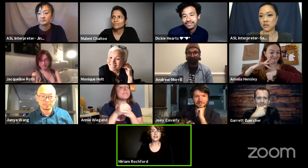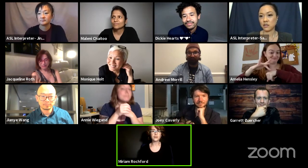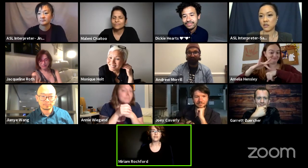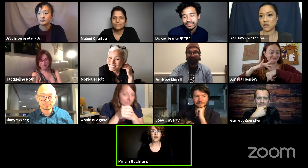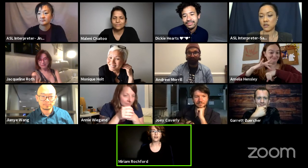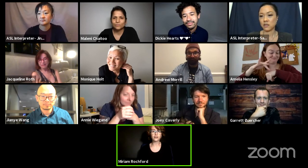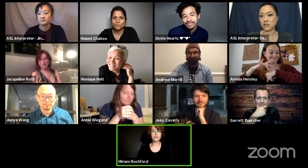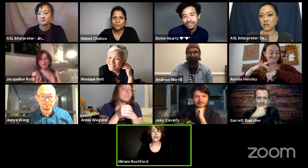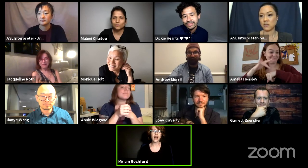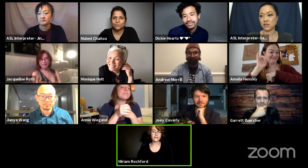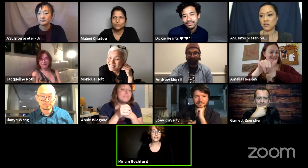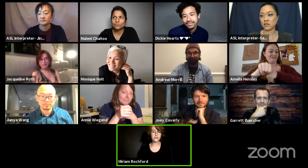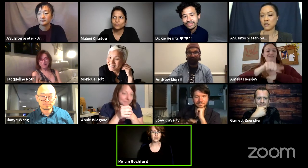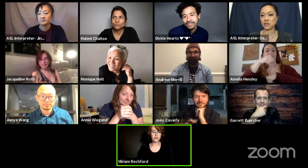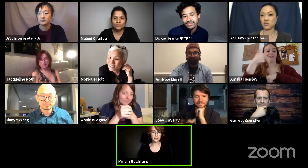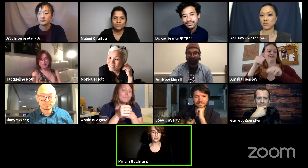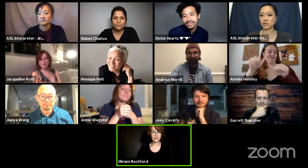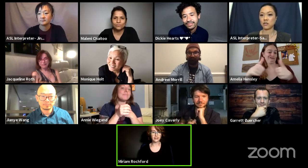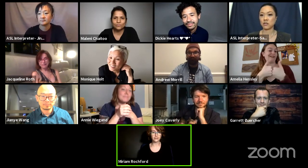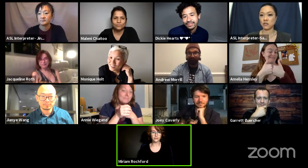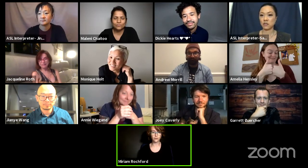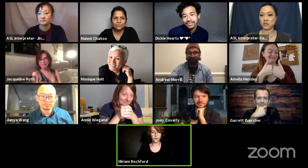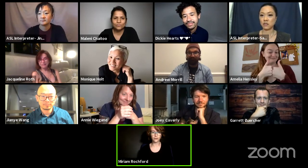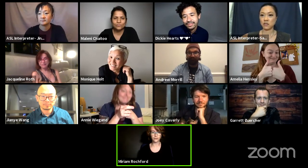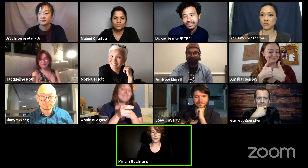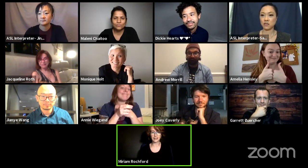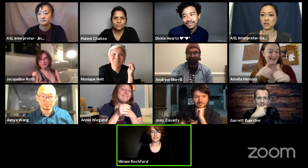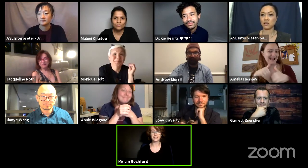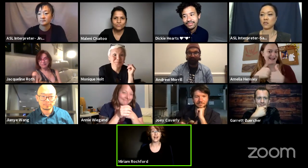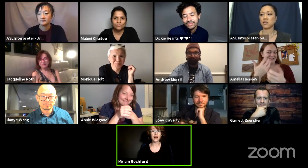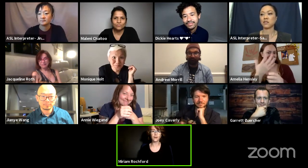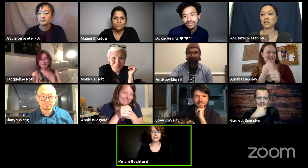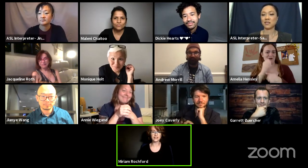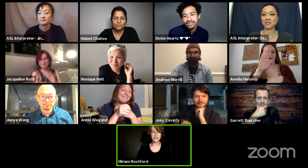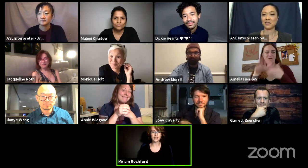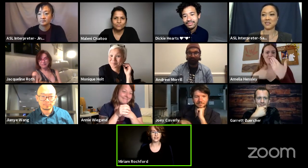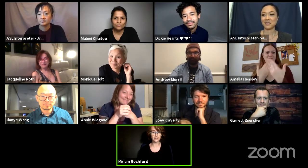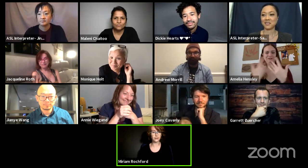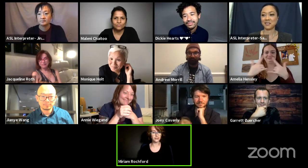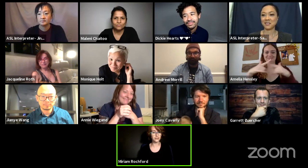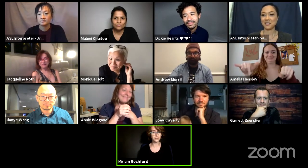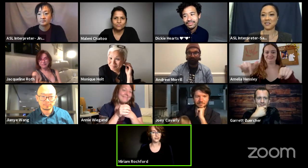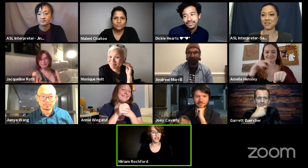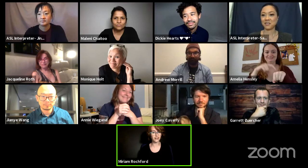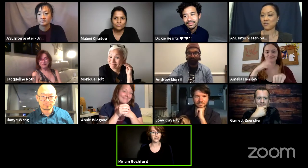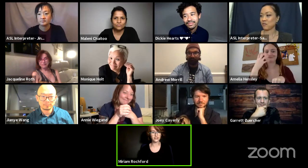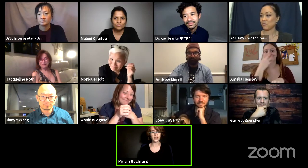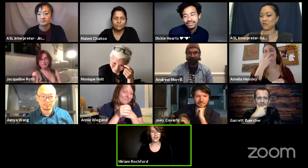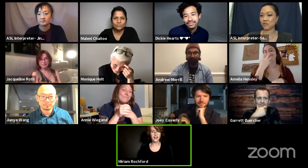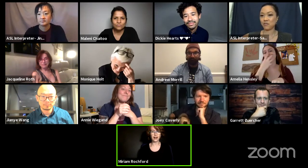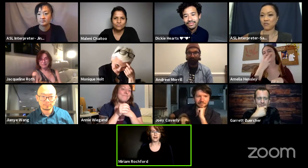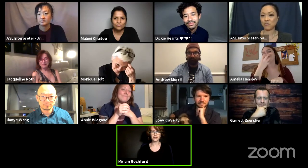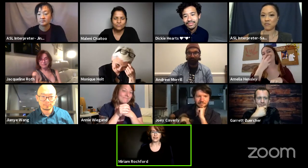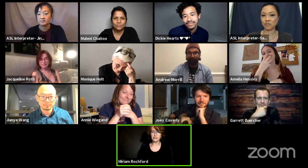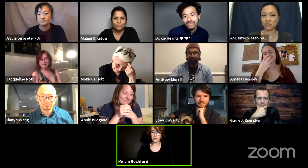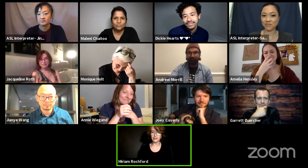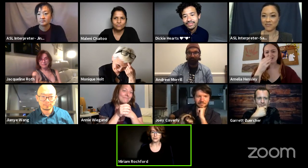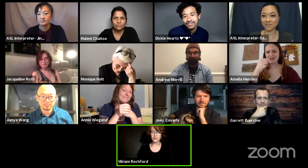Because we followed actors' availability for the filming, and that was also a challenge. How do we get everyone in one